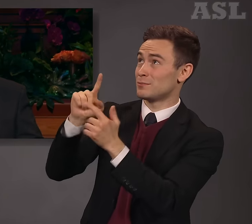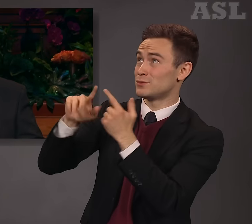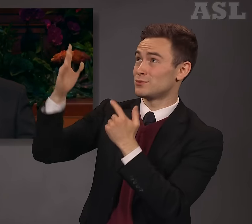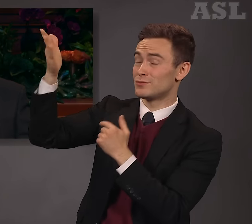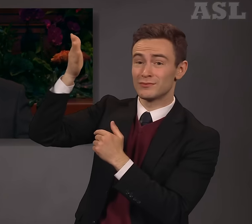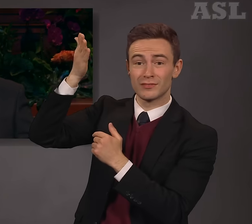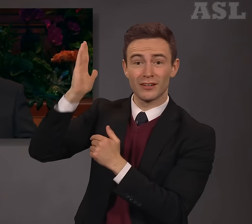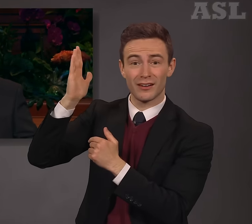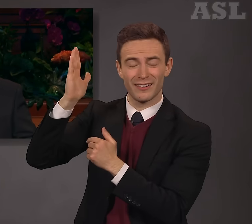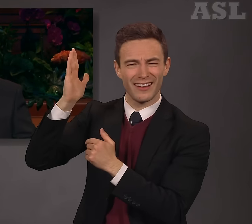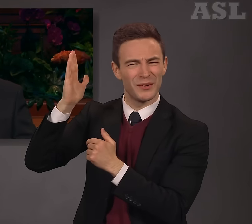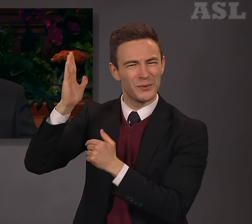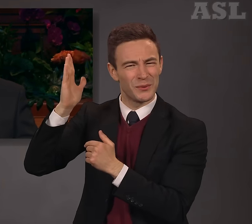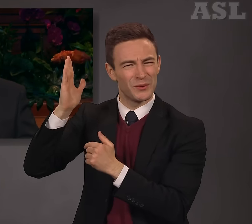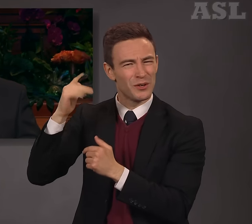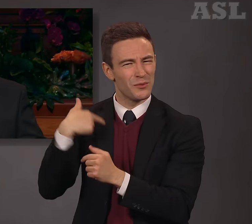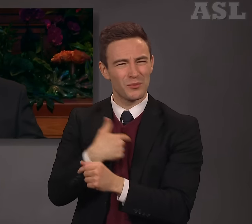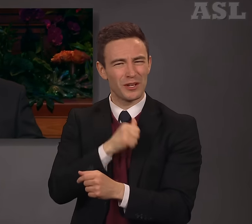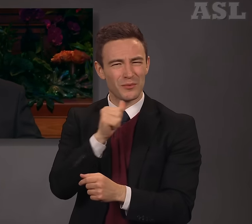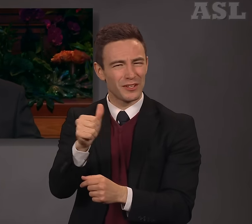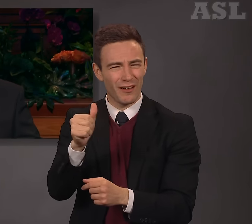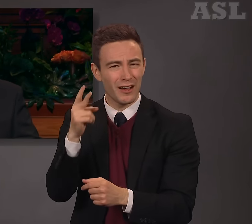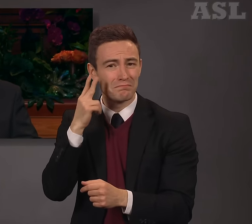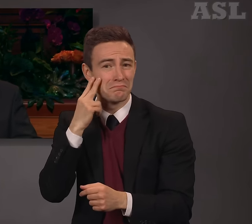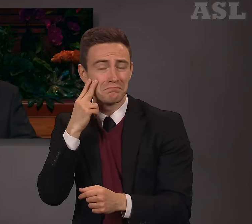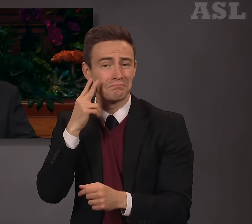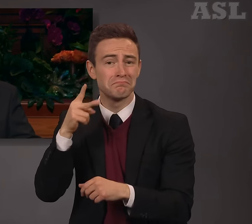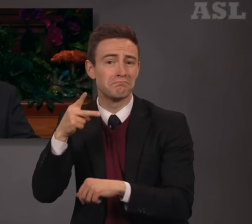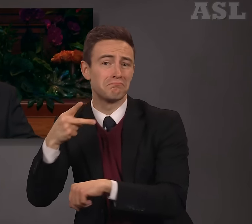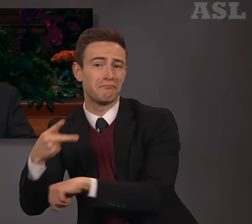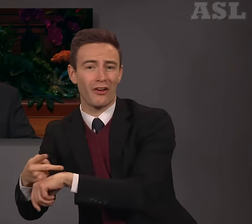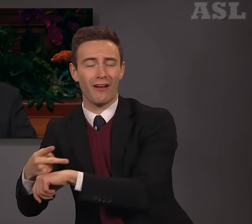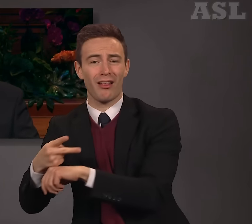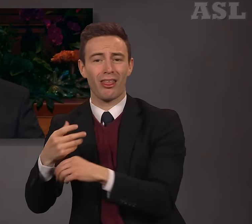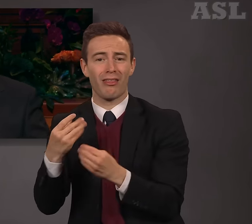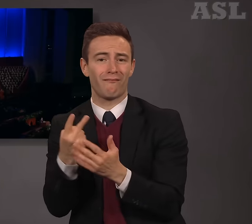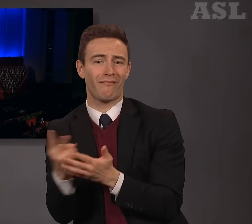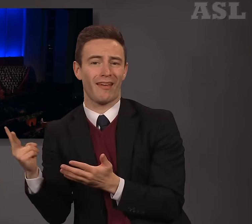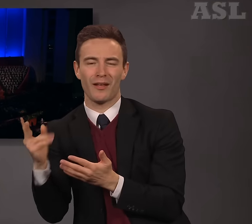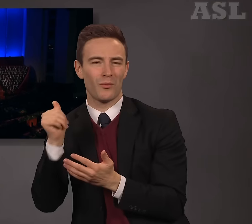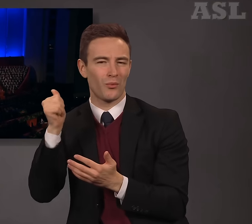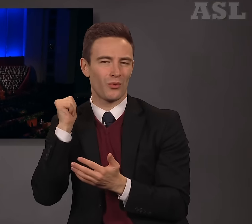testify, we will not fall. In the name of Jesus Christ, amen. Amen.